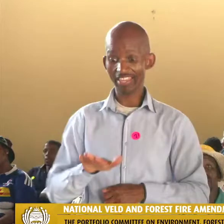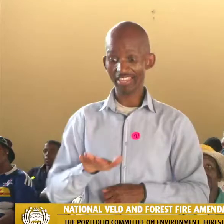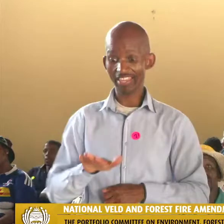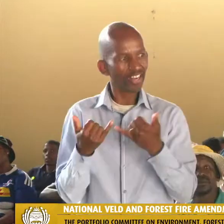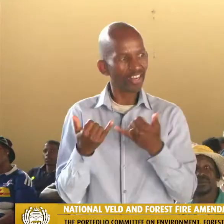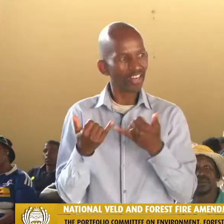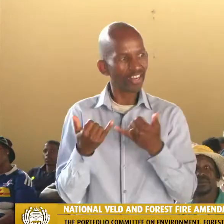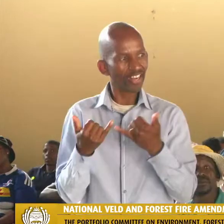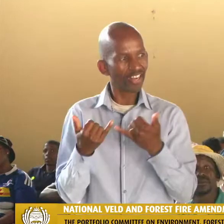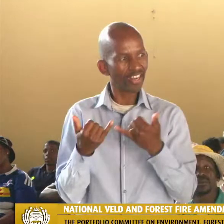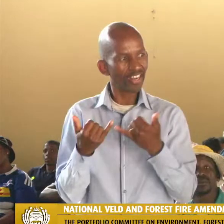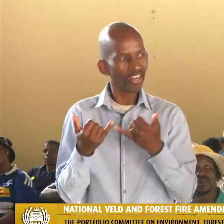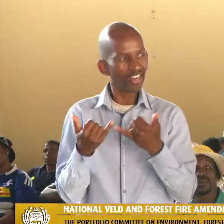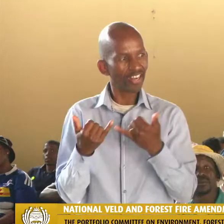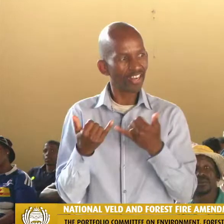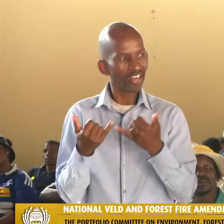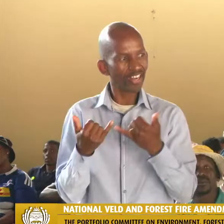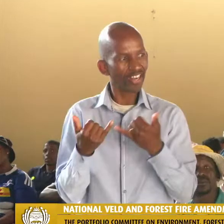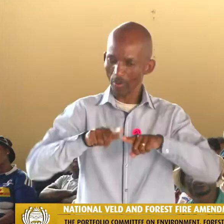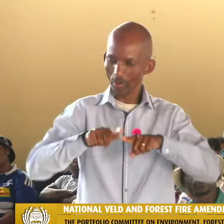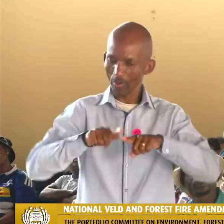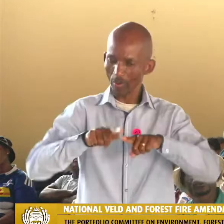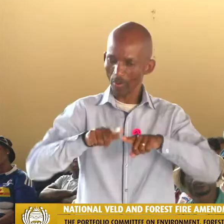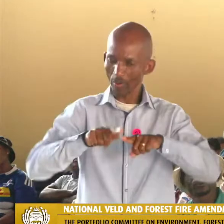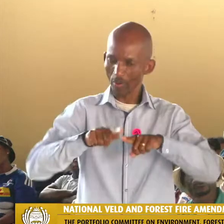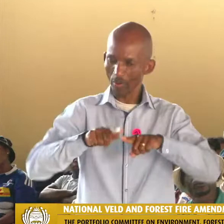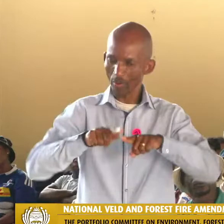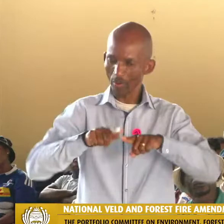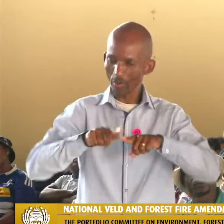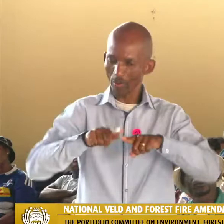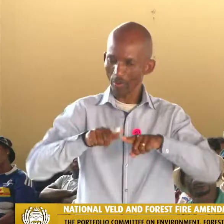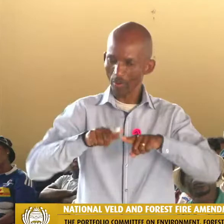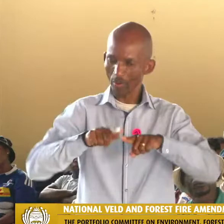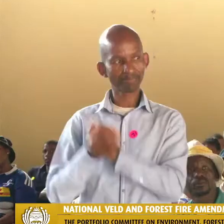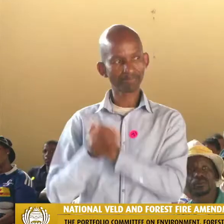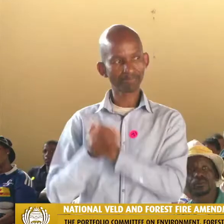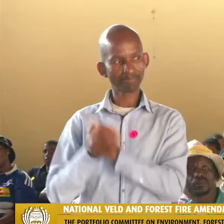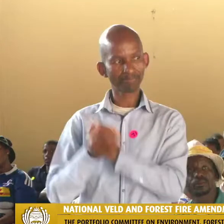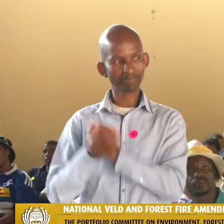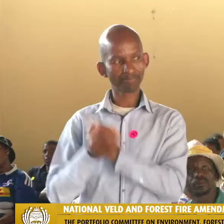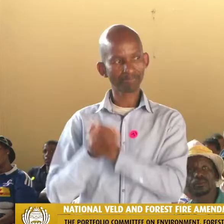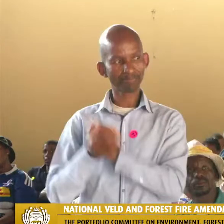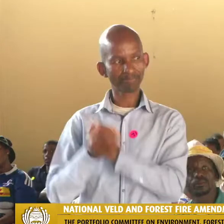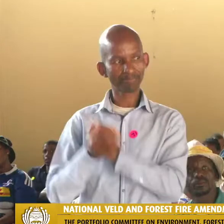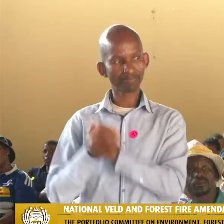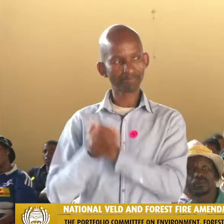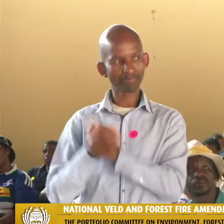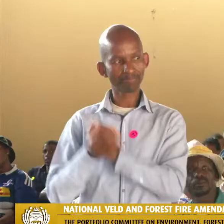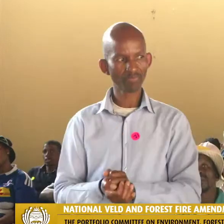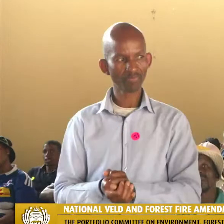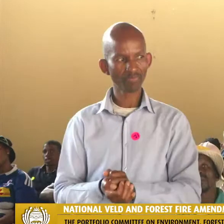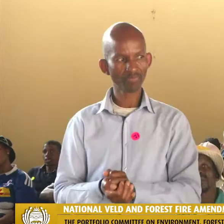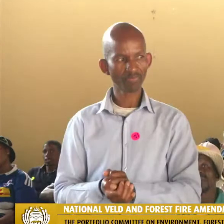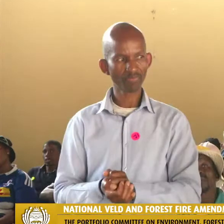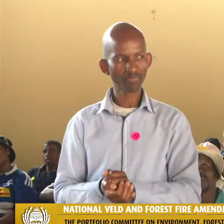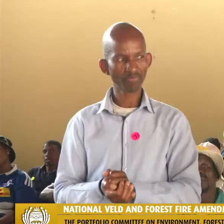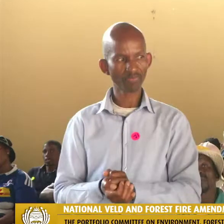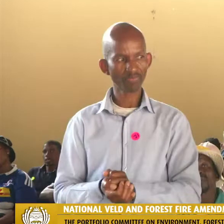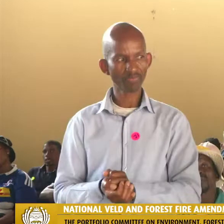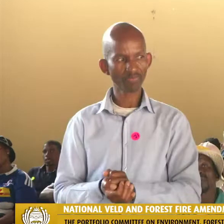so bothata be re nang le bone ka kwa ba ka go Magalis. Ke gore re mo gare ga dipolase thuma tse